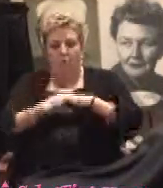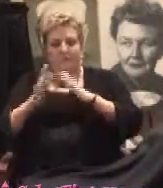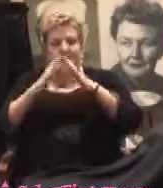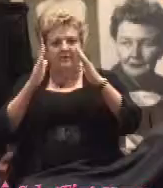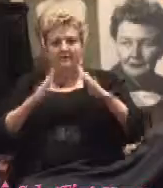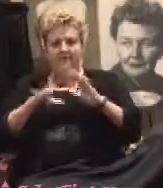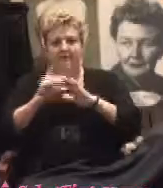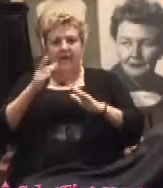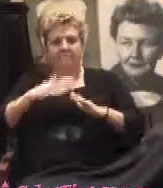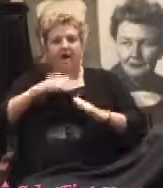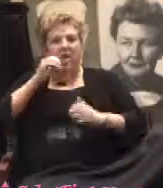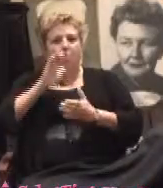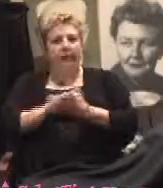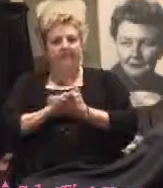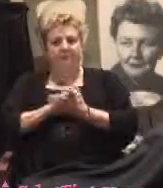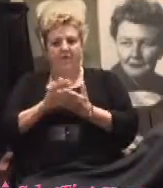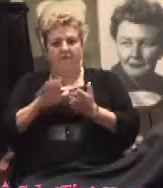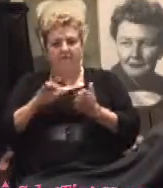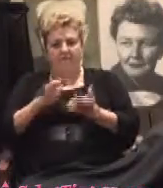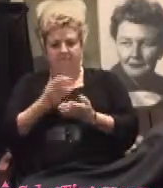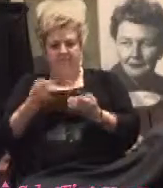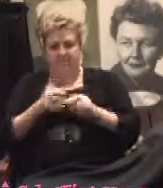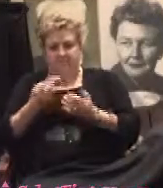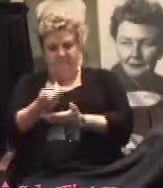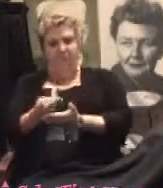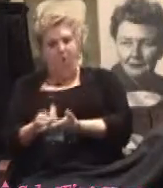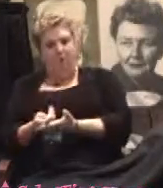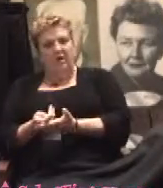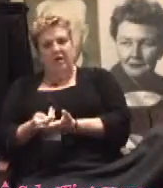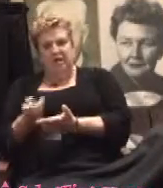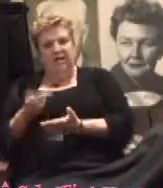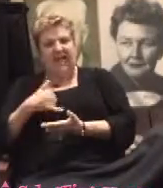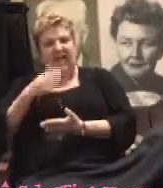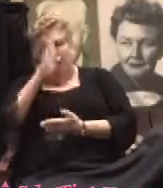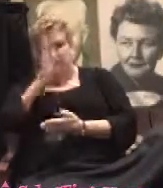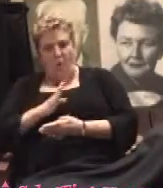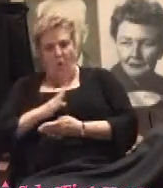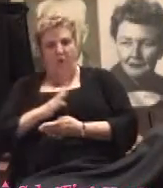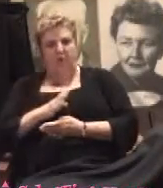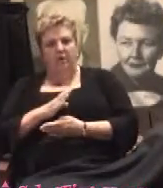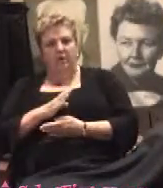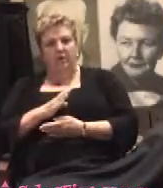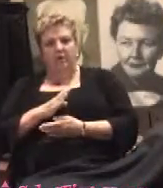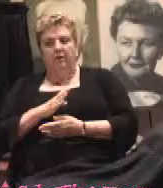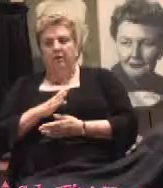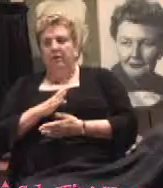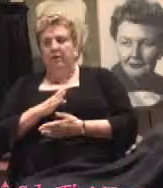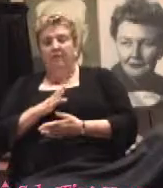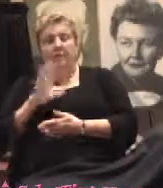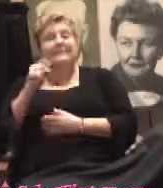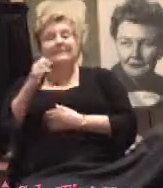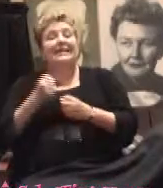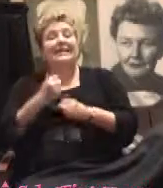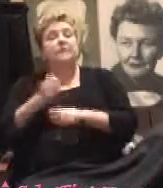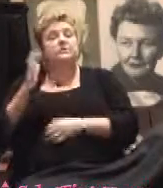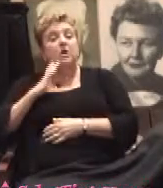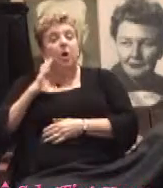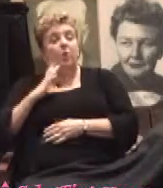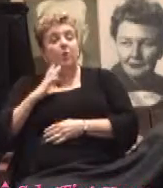wife on the floor and she had a massive stroke. And that was almost 10 years ago, and